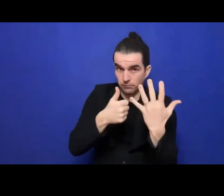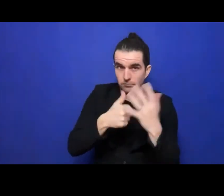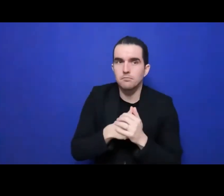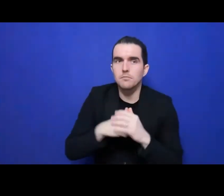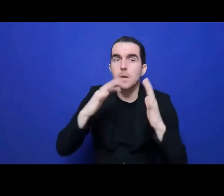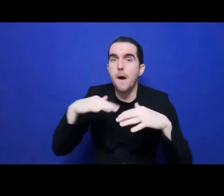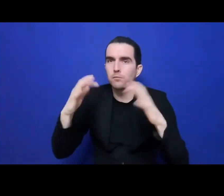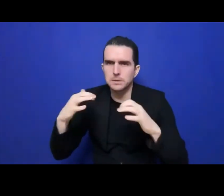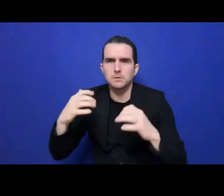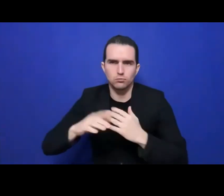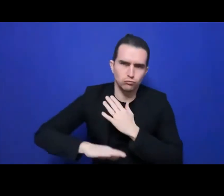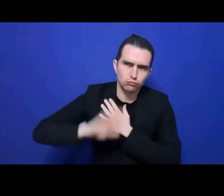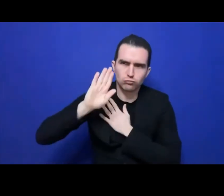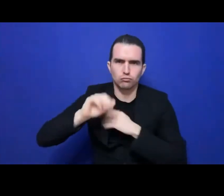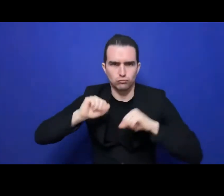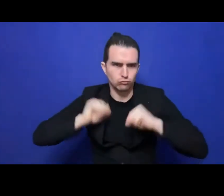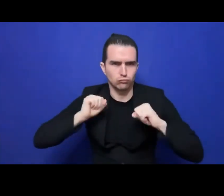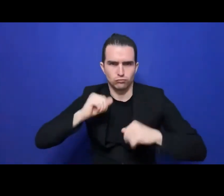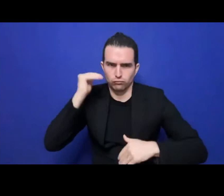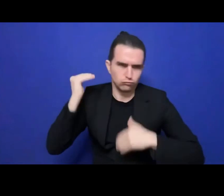collective action is needed.